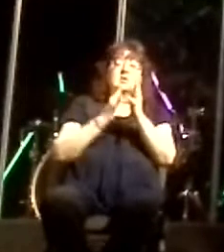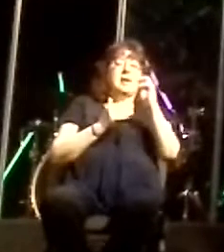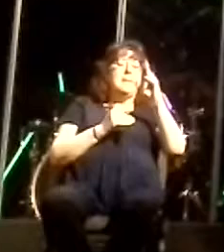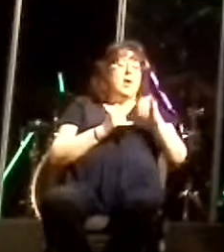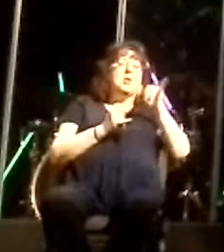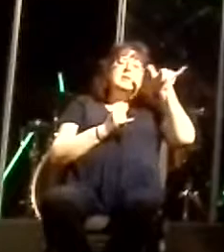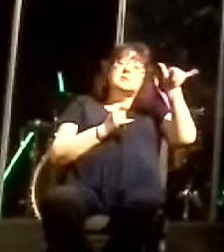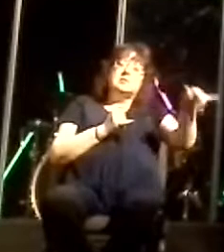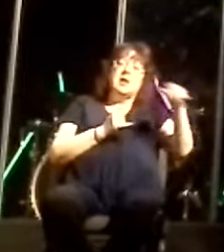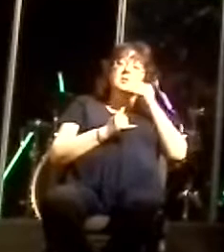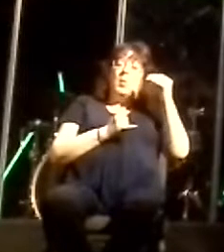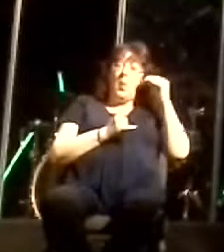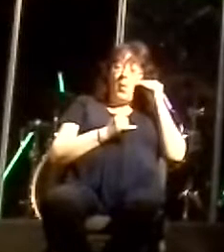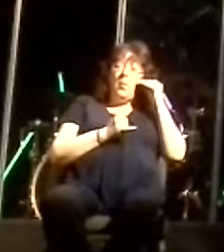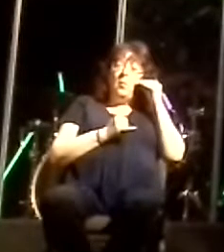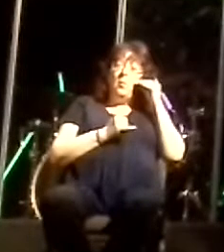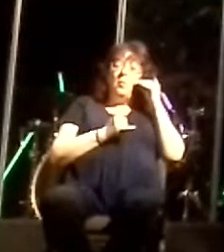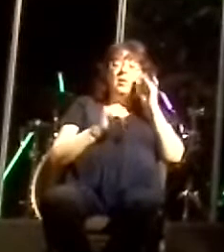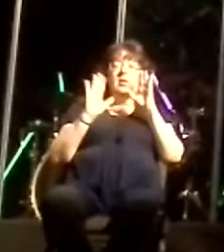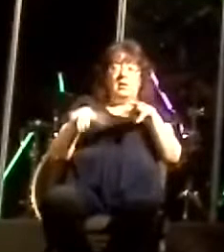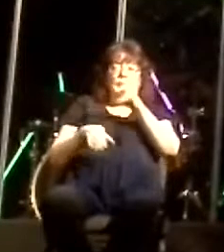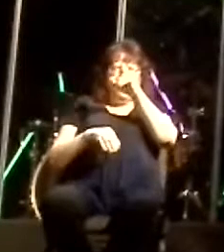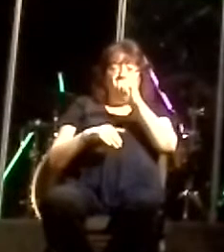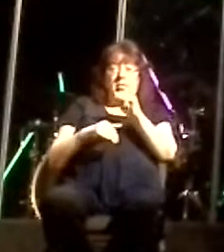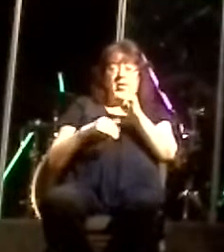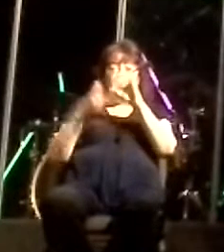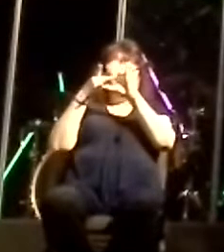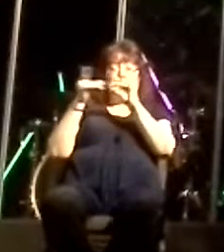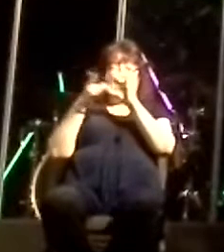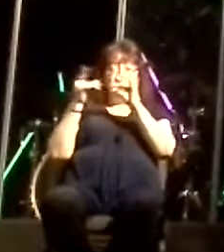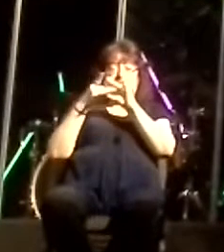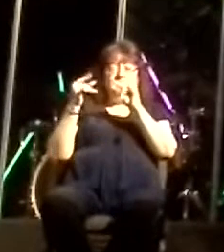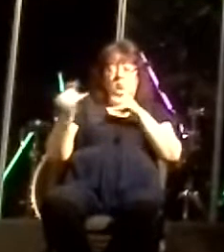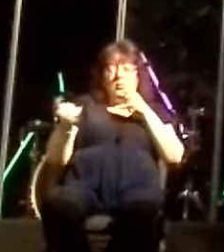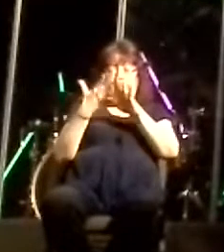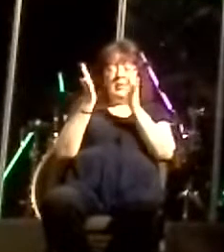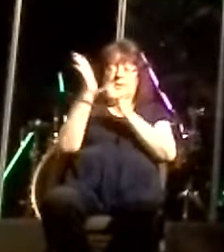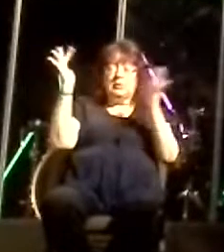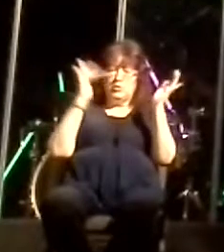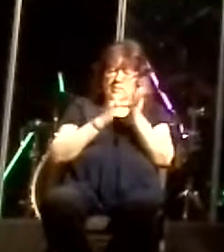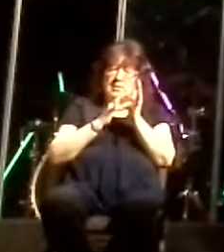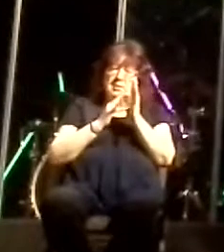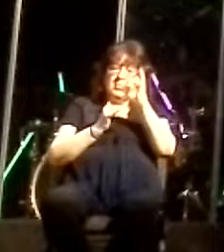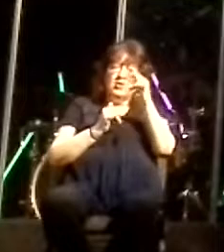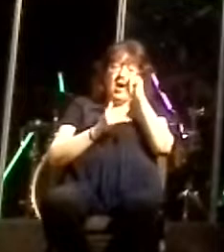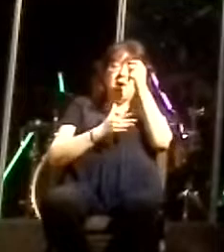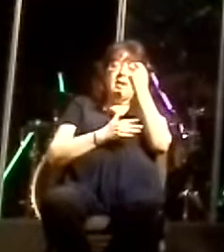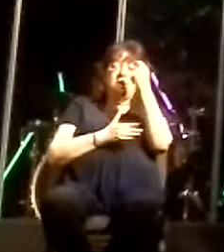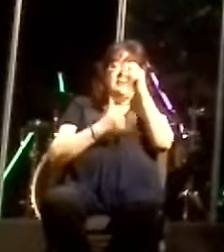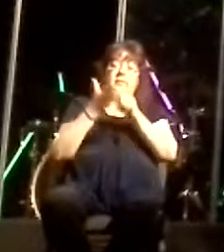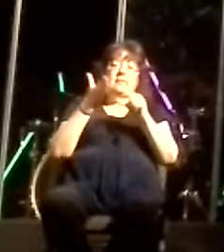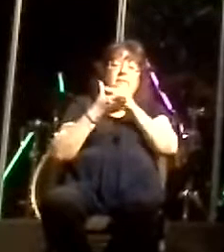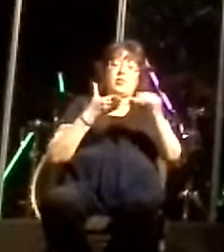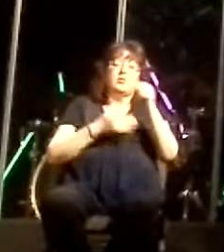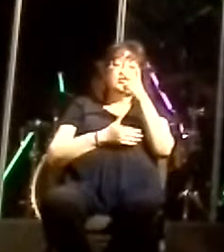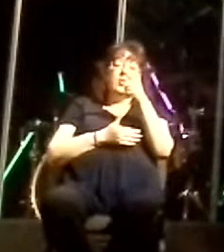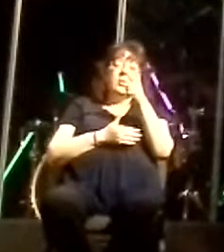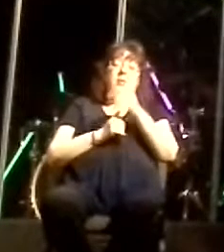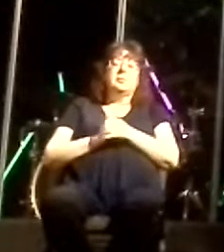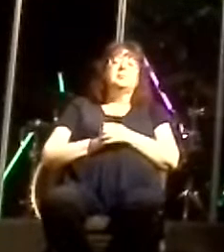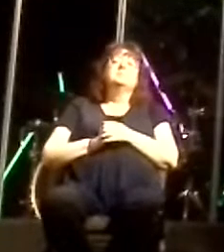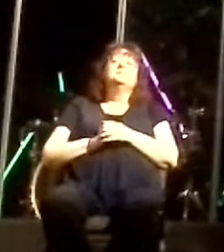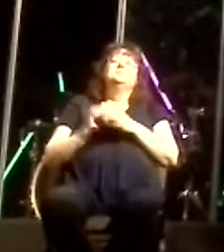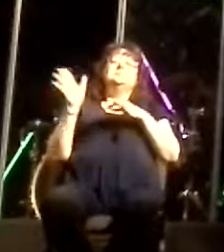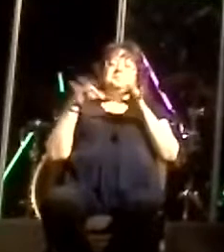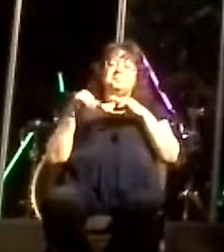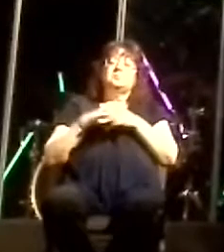Mary stays at home. Listen to Martha and what she says when she confronts Jesus. John 11, we're going to be in verse 21 to start.